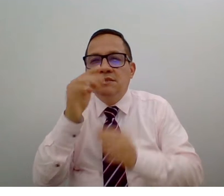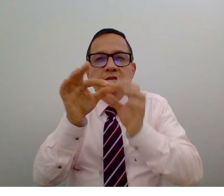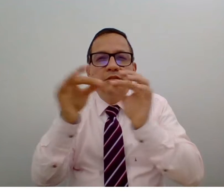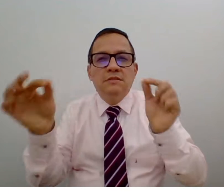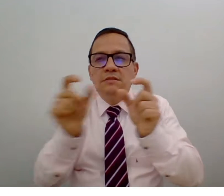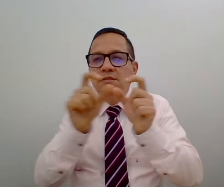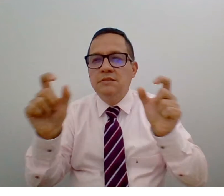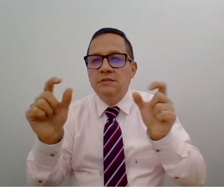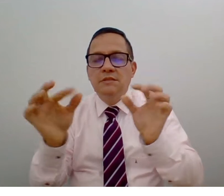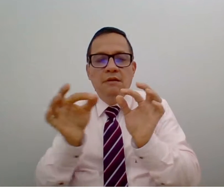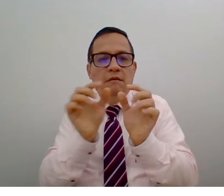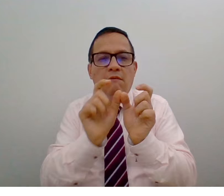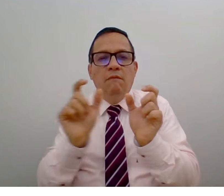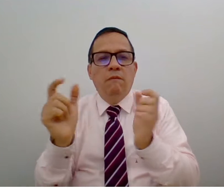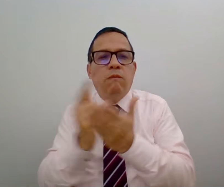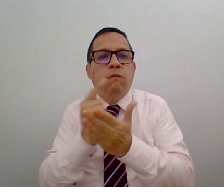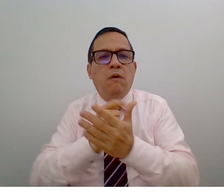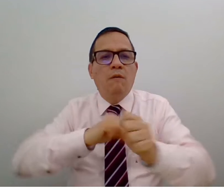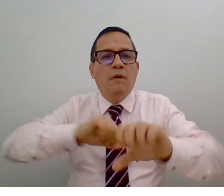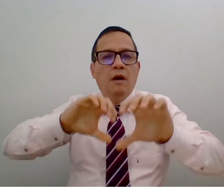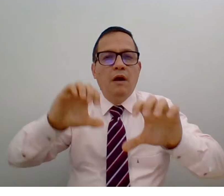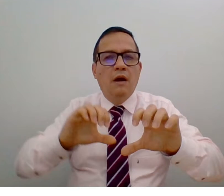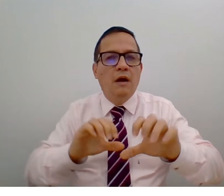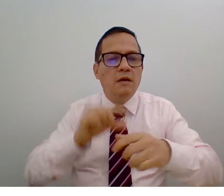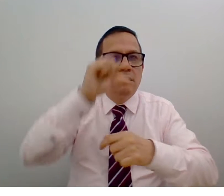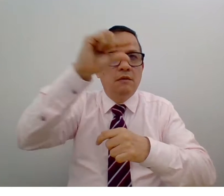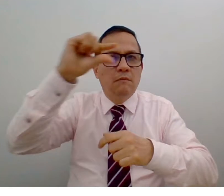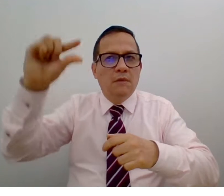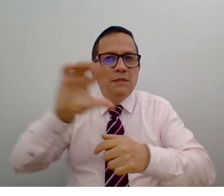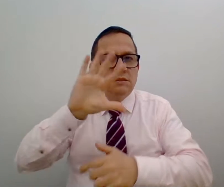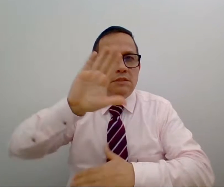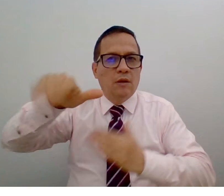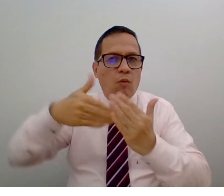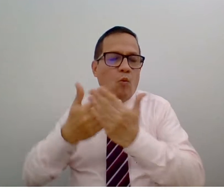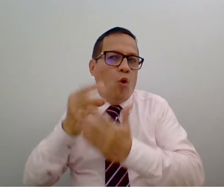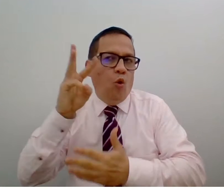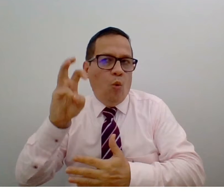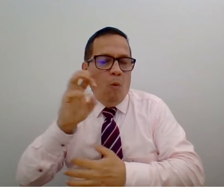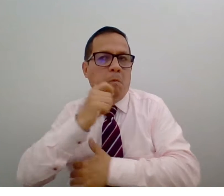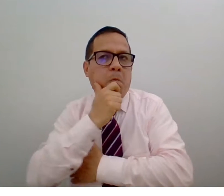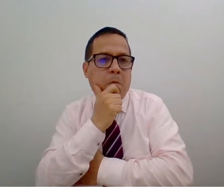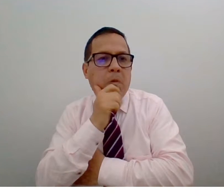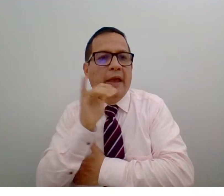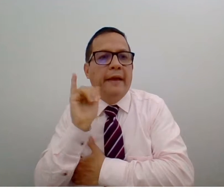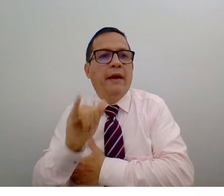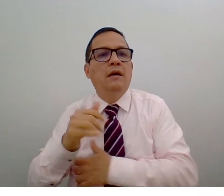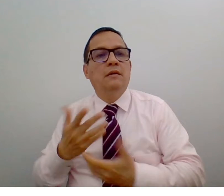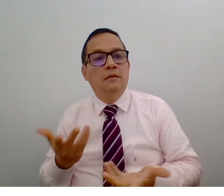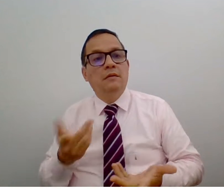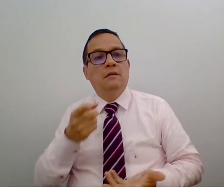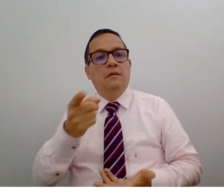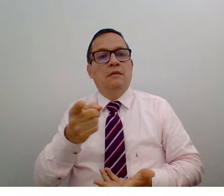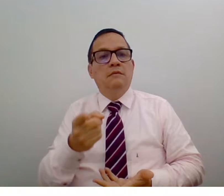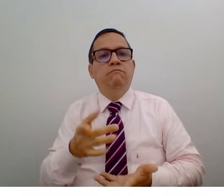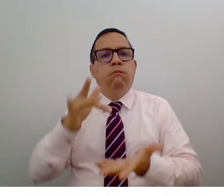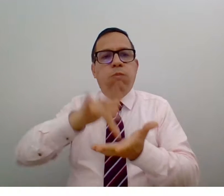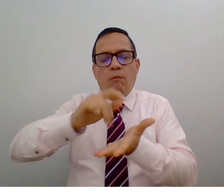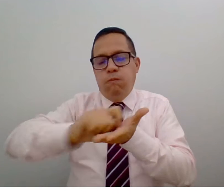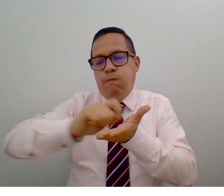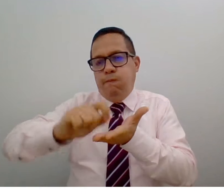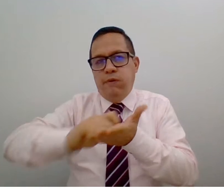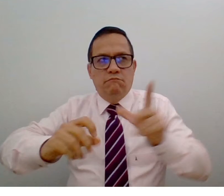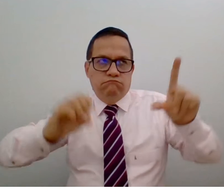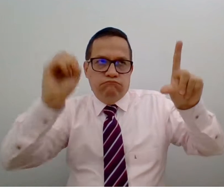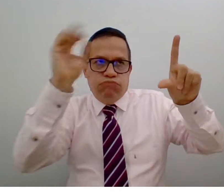and activities in modules 5 to 8 of the ebook. Take part in the writing forum